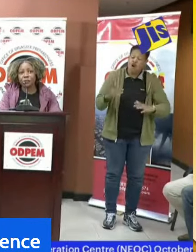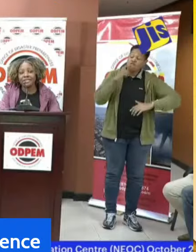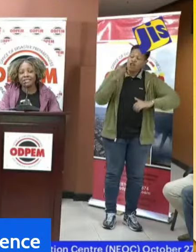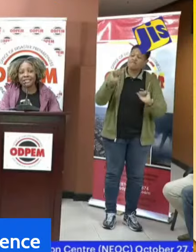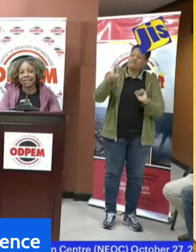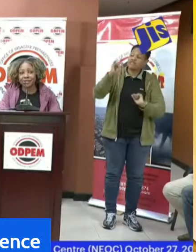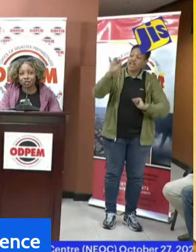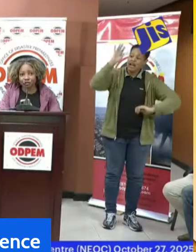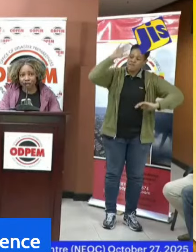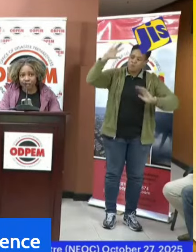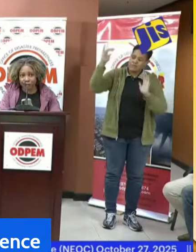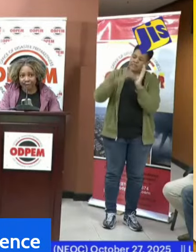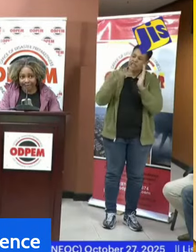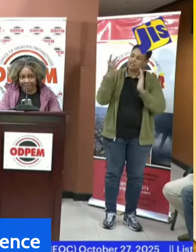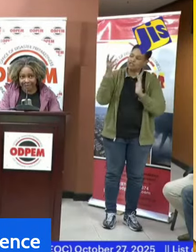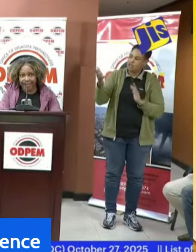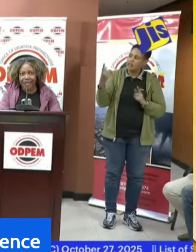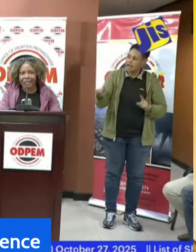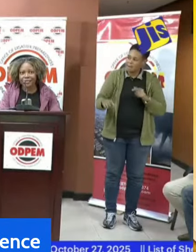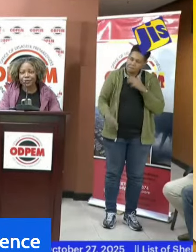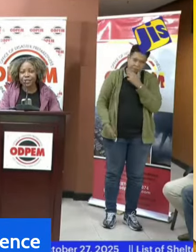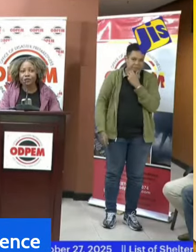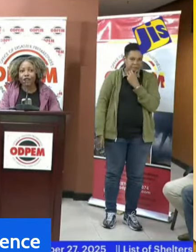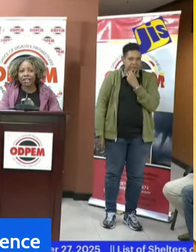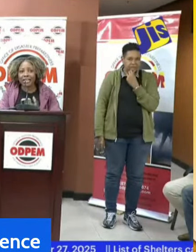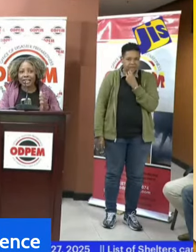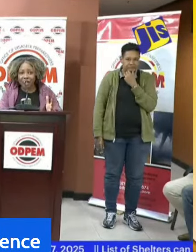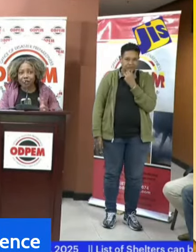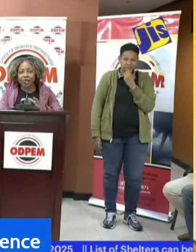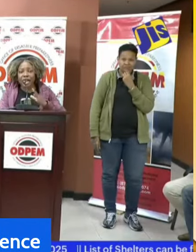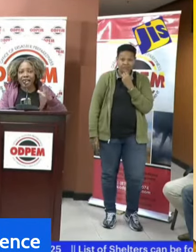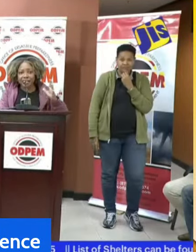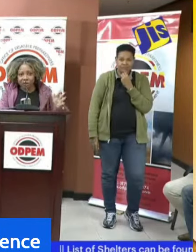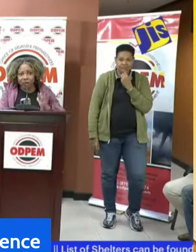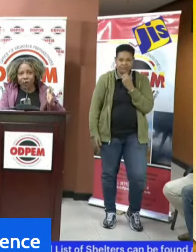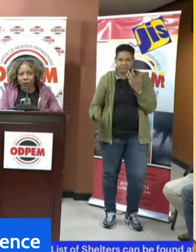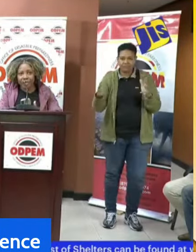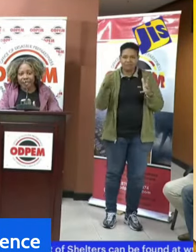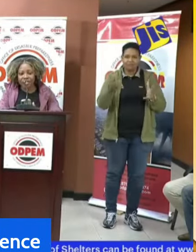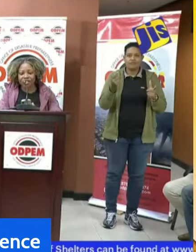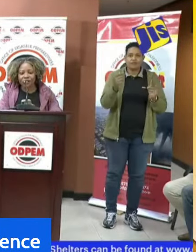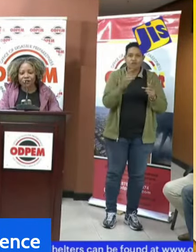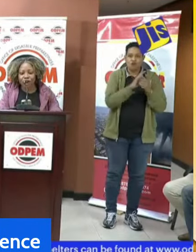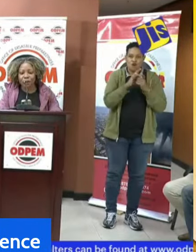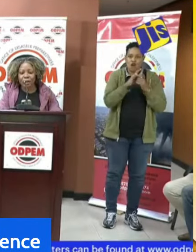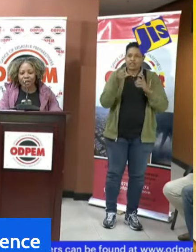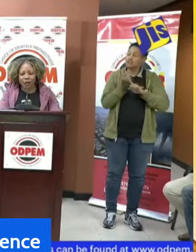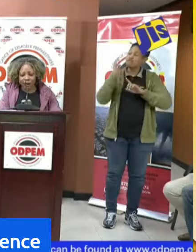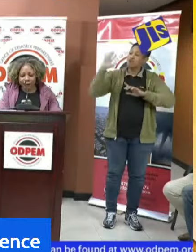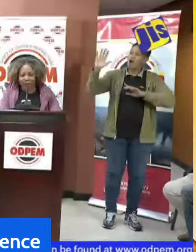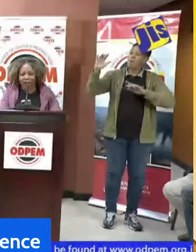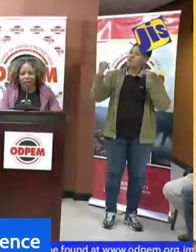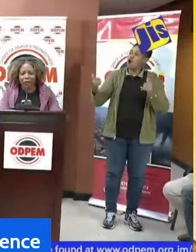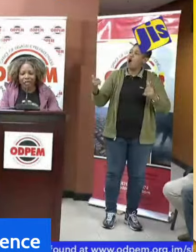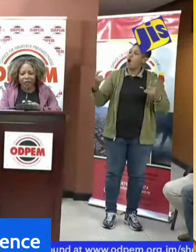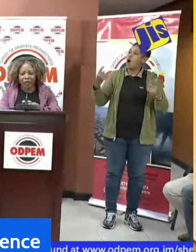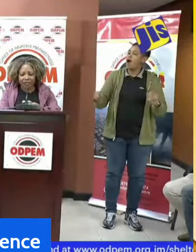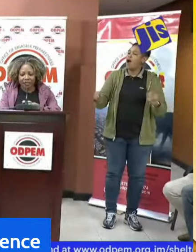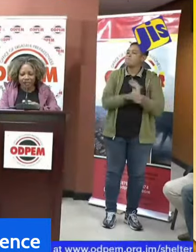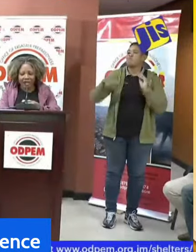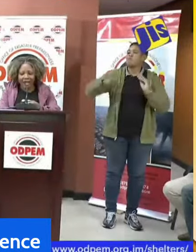JDF will be central to it. And so they're already here and doing coordinations from now.